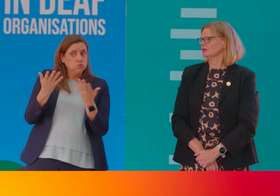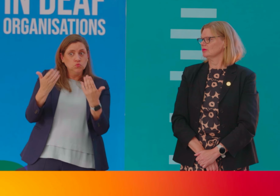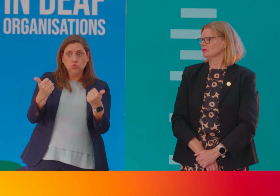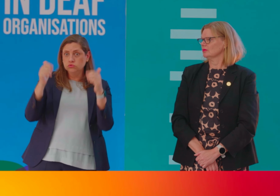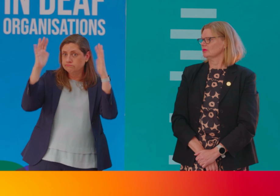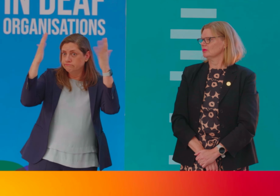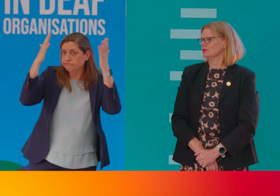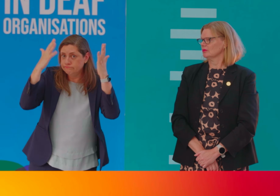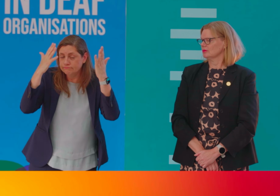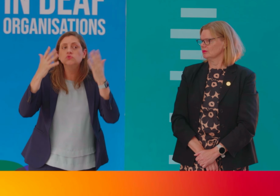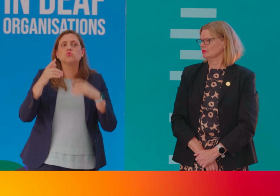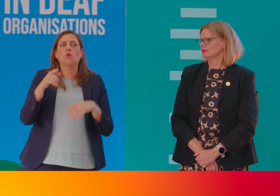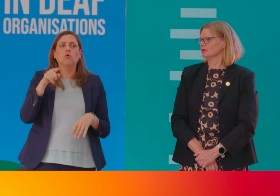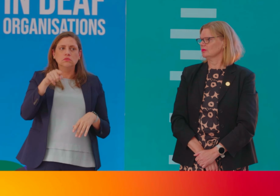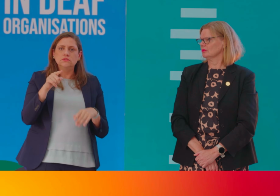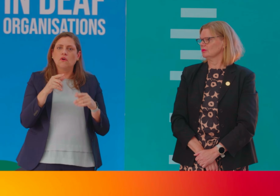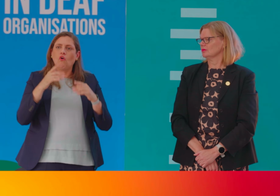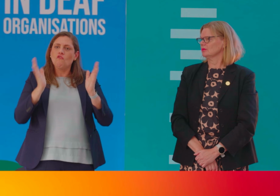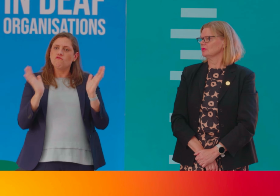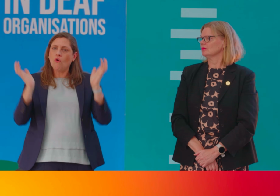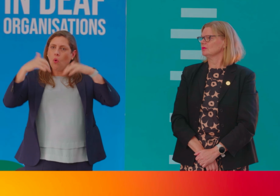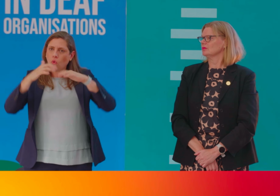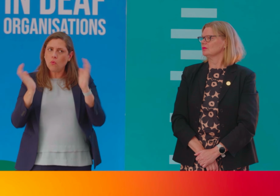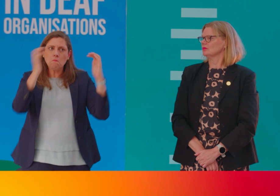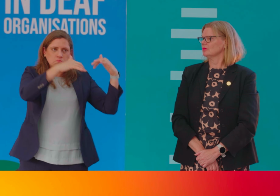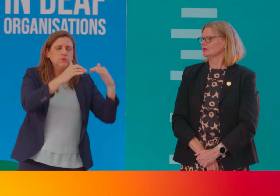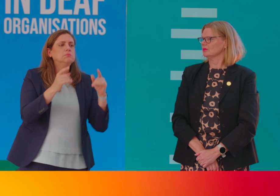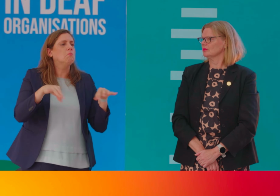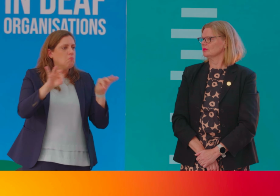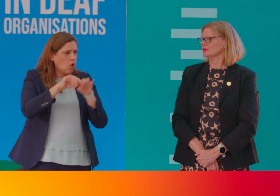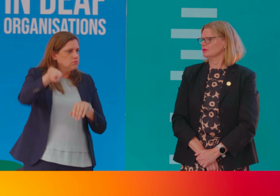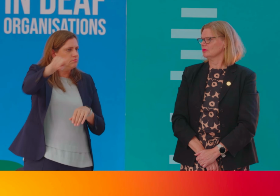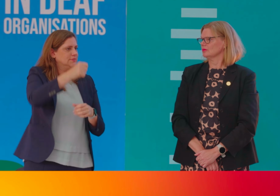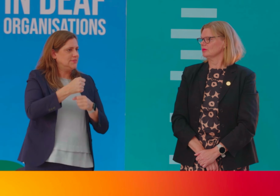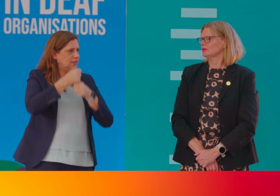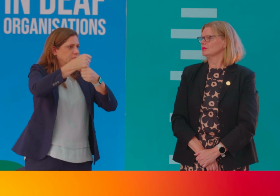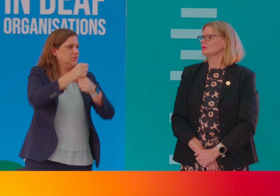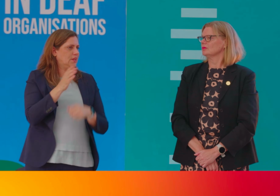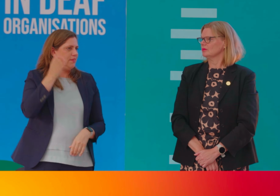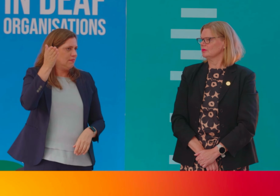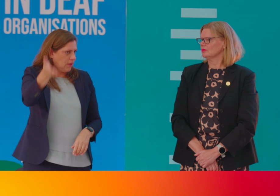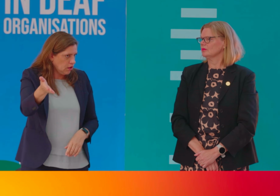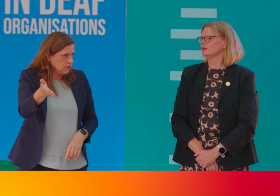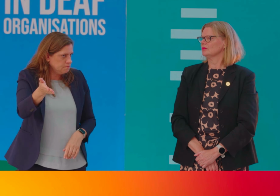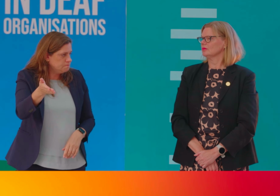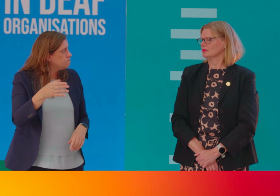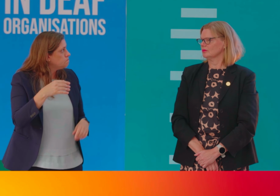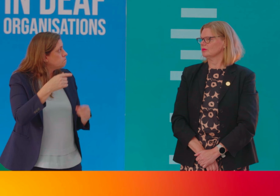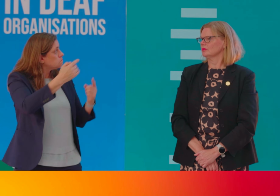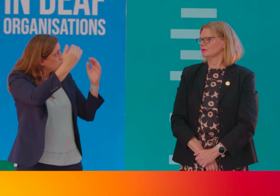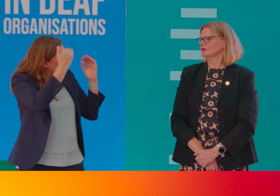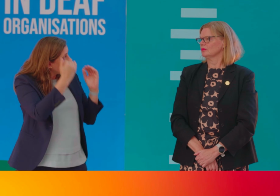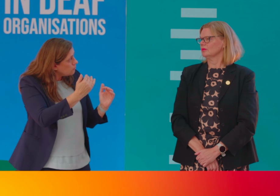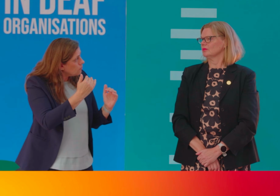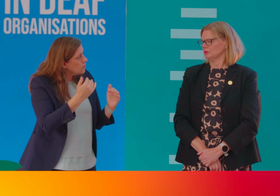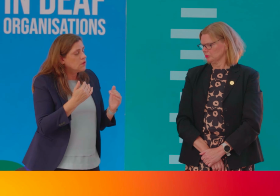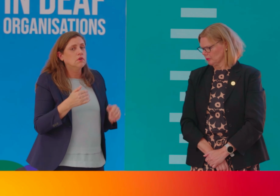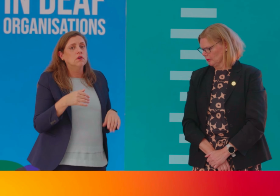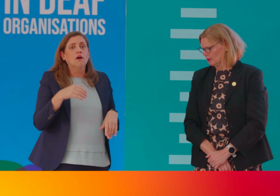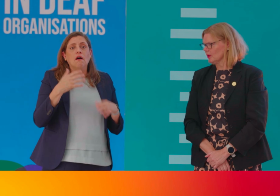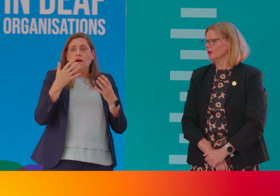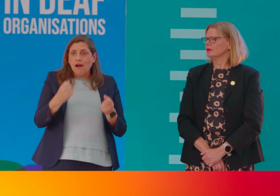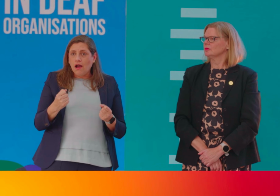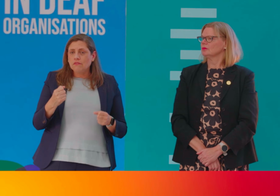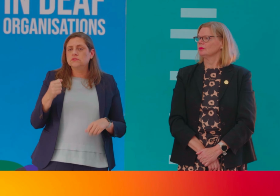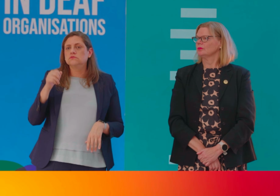in the forum, in the discussion, which was a commendable effort. It is important that your associations also take part